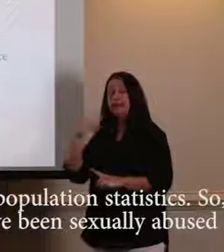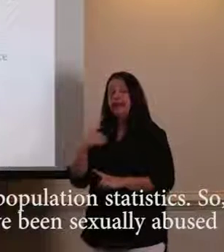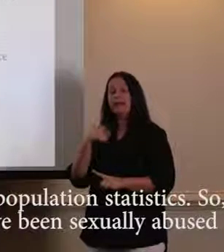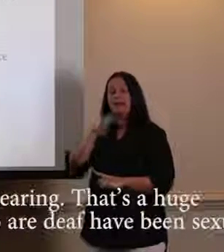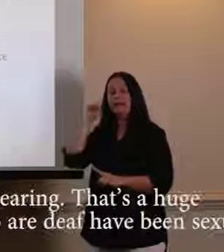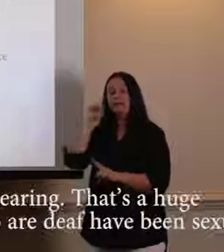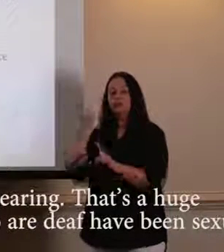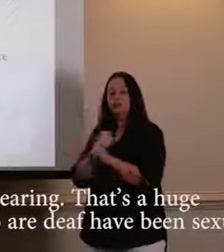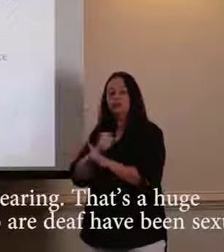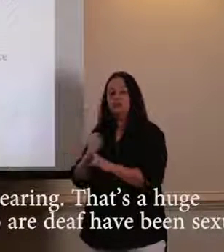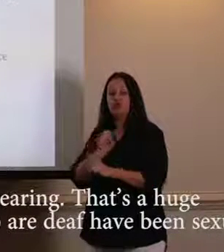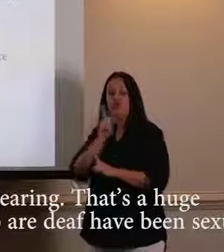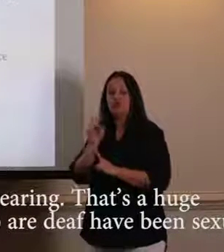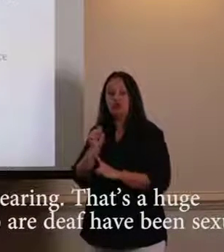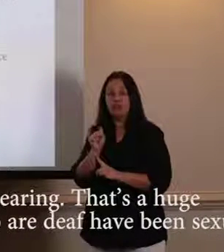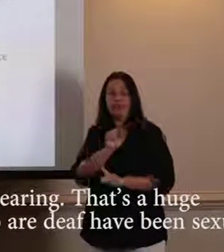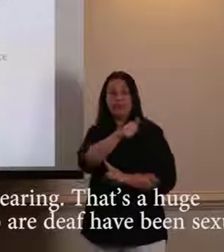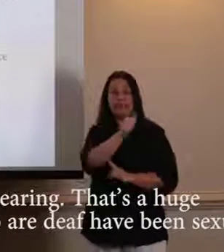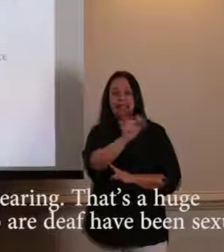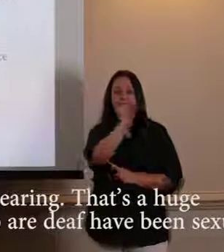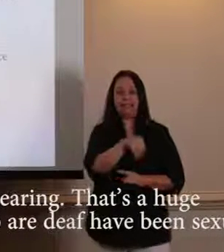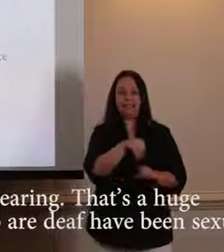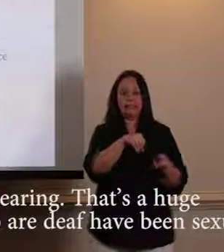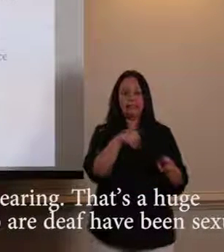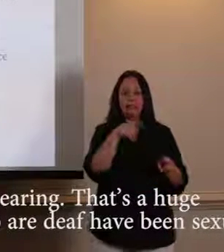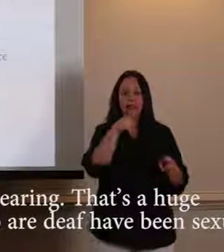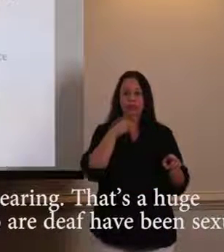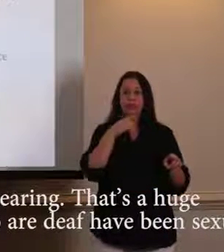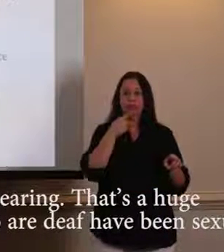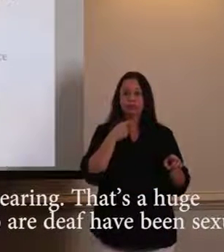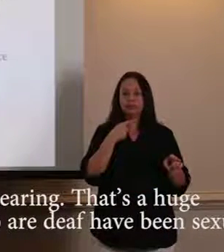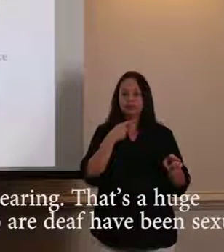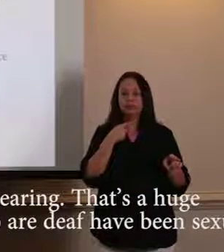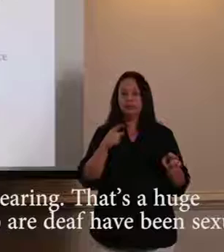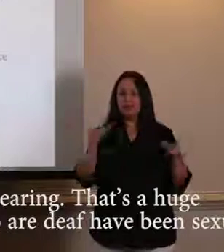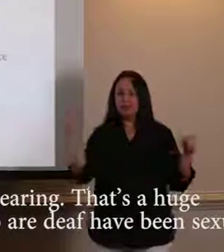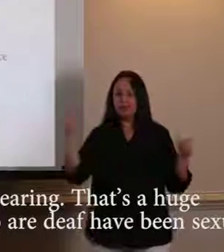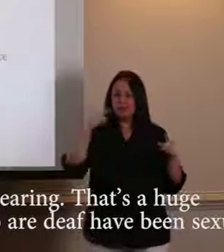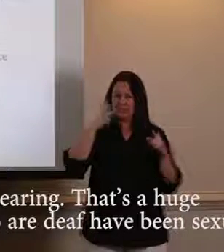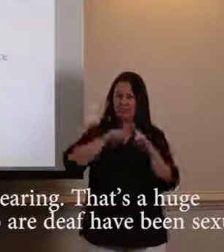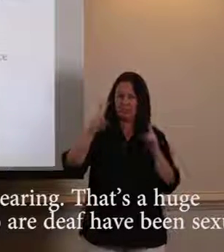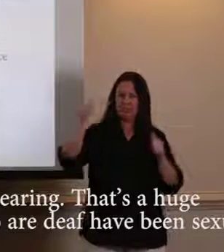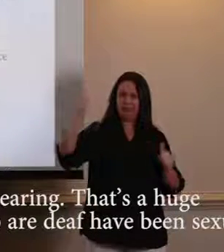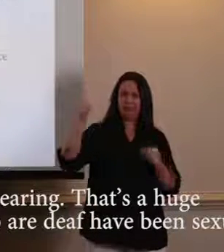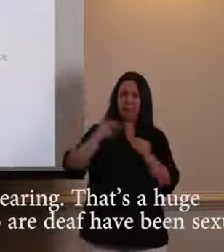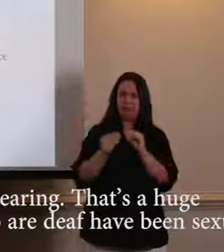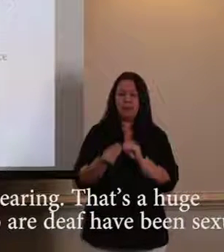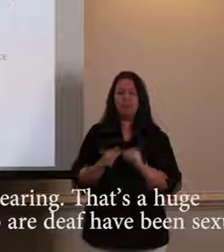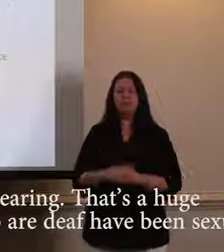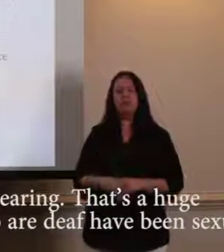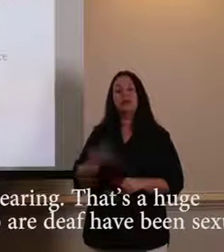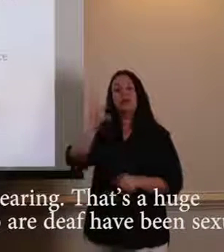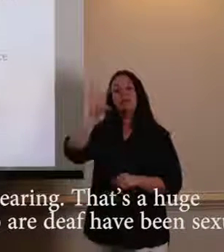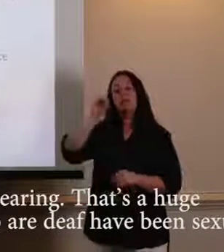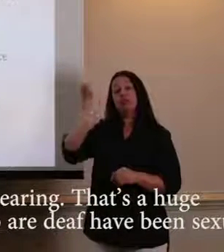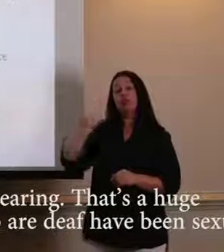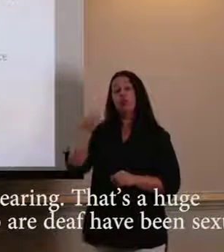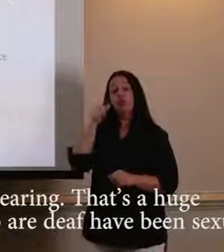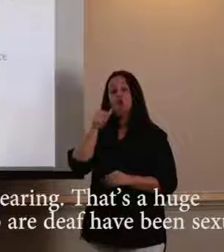abused versus 10% of boys who are hearing. It's a huge discrepancy. 50% of girls who are deaf have